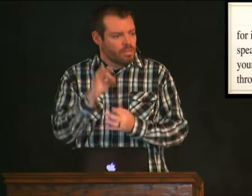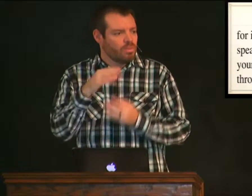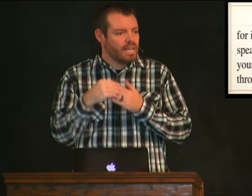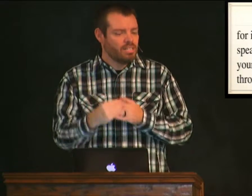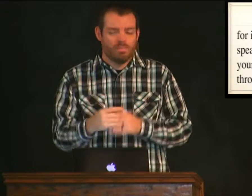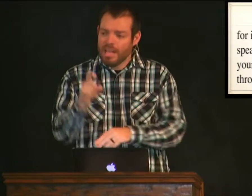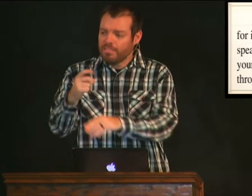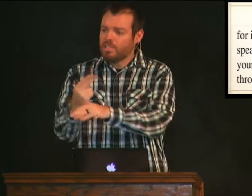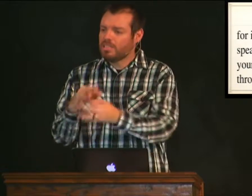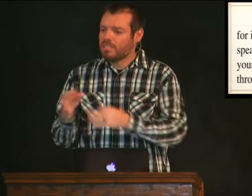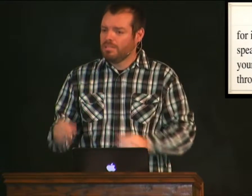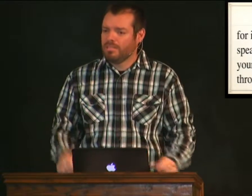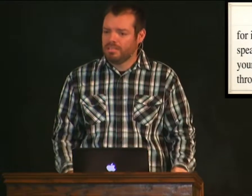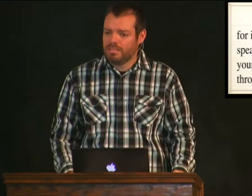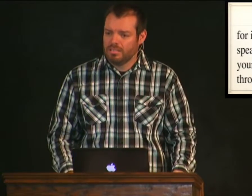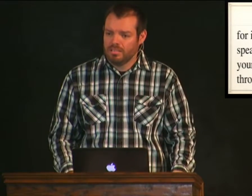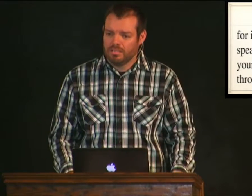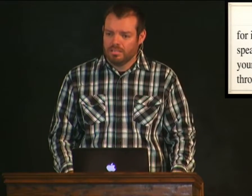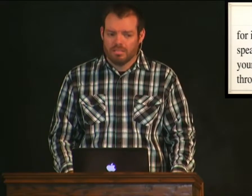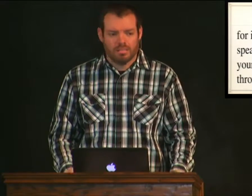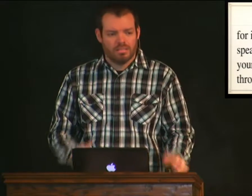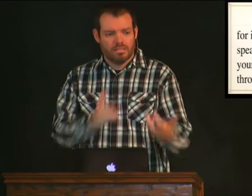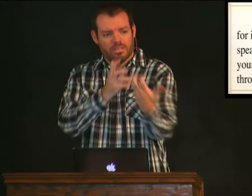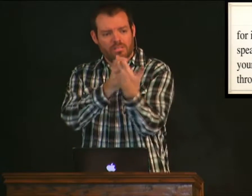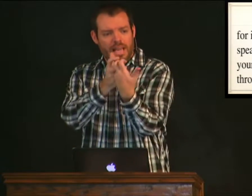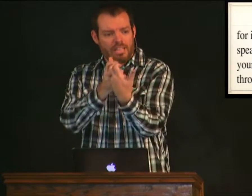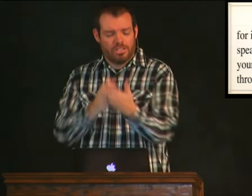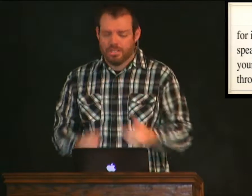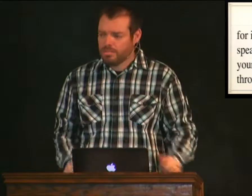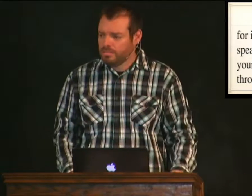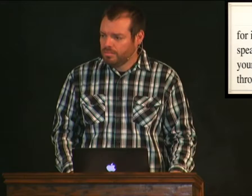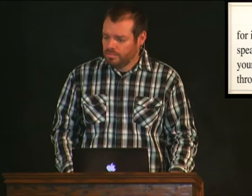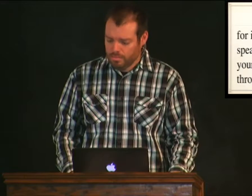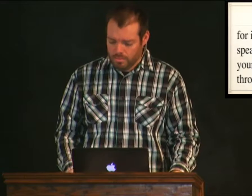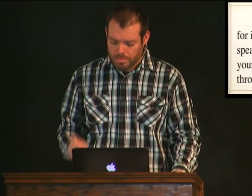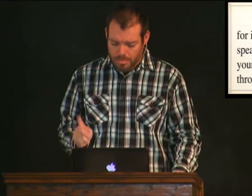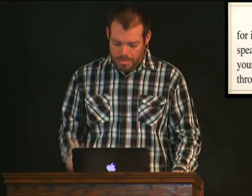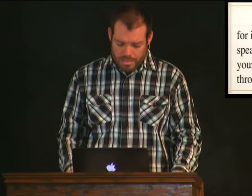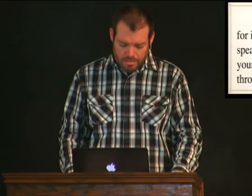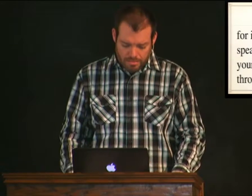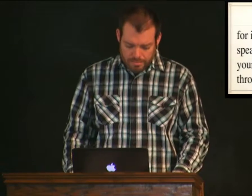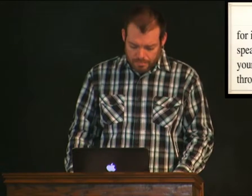The Spirit will guide you. We have to use the Spirit to match.